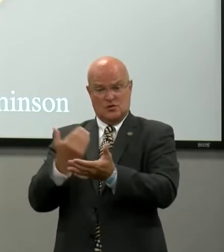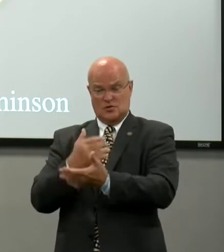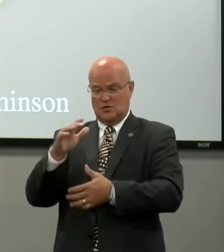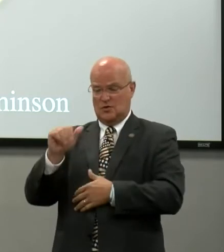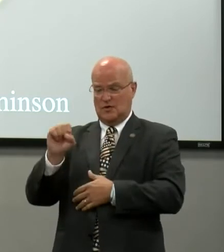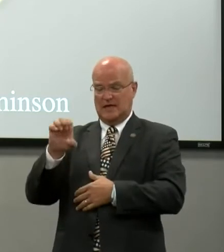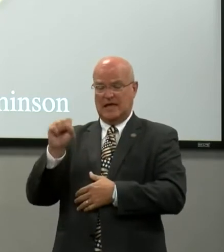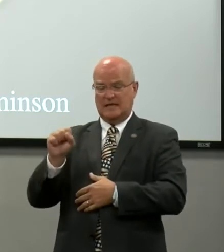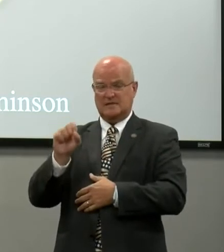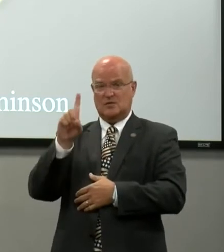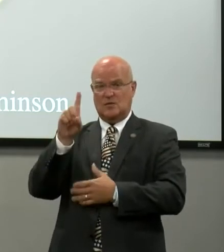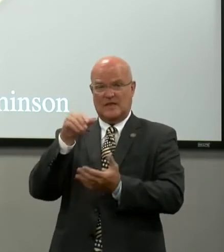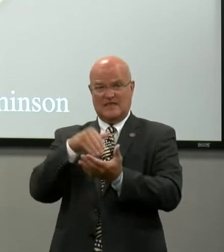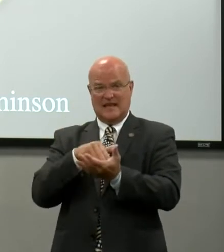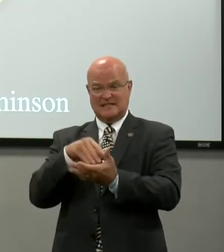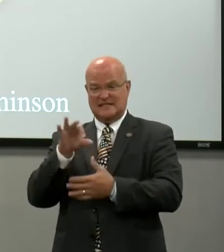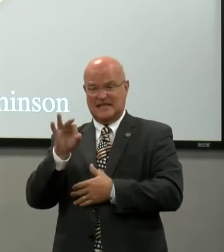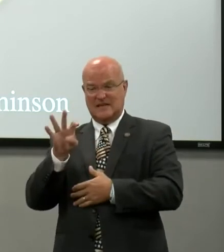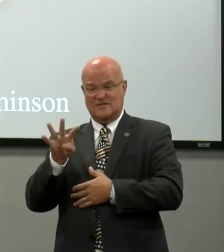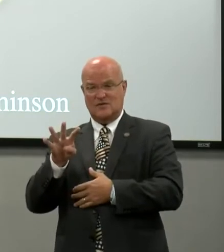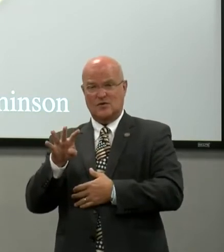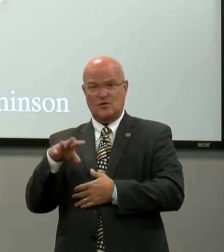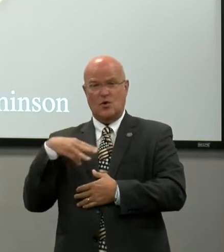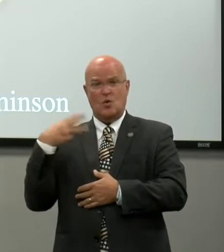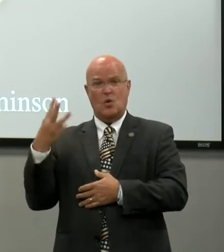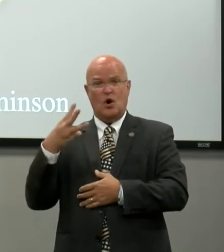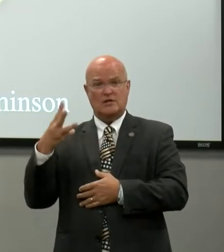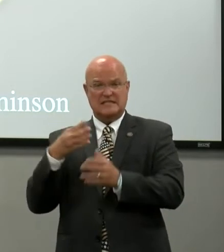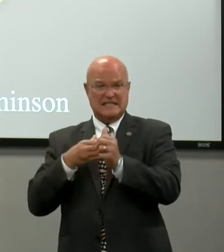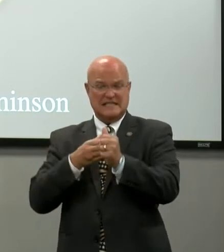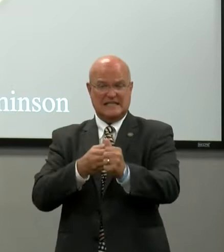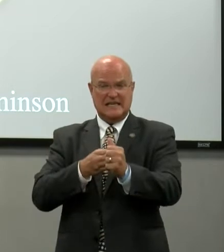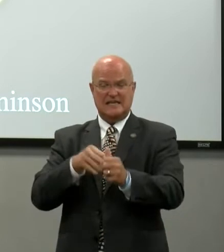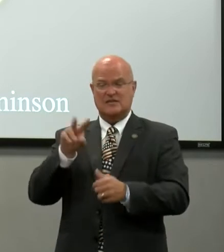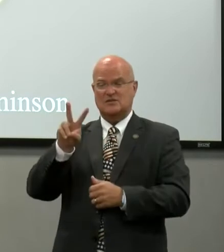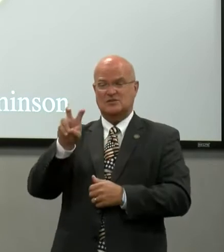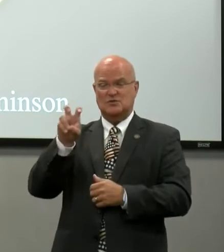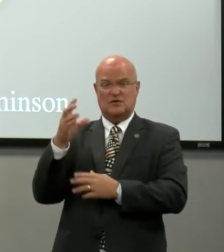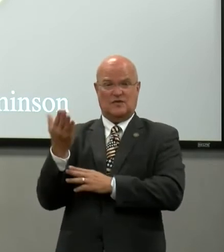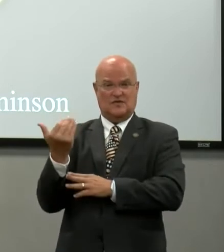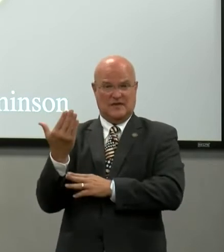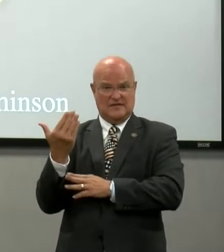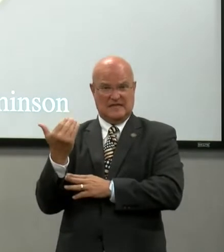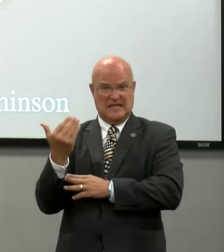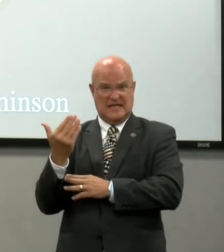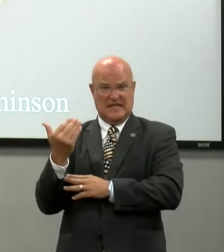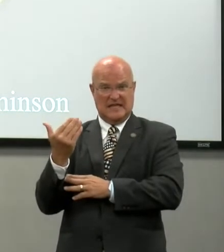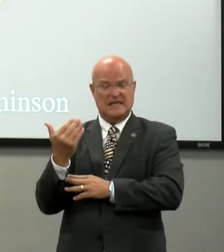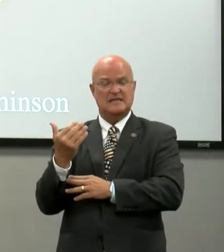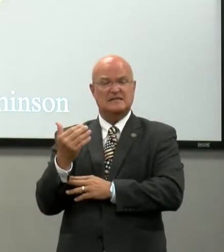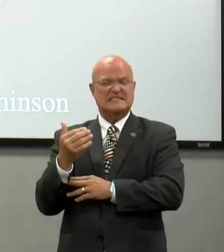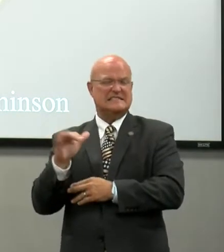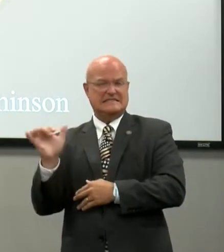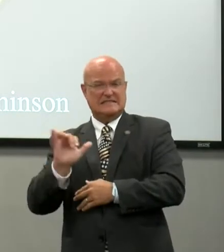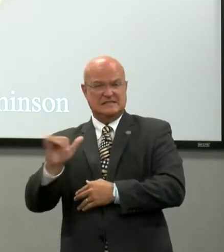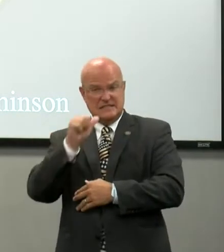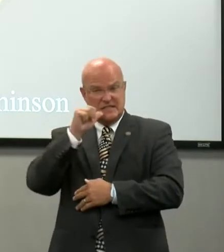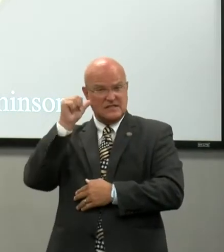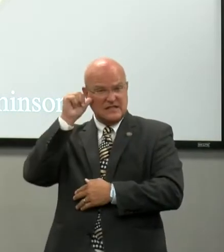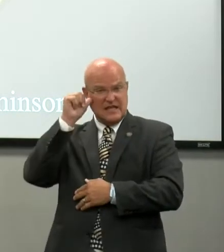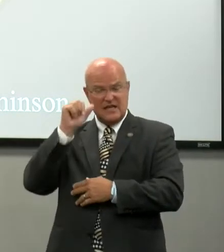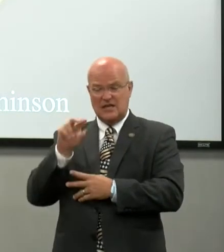of 1,094, Washington County led with 215. Similar to yesterday,